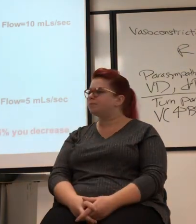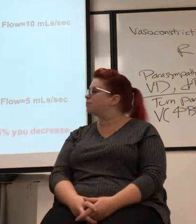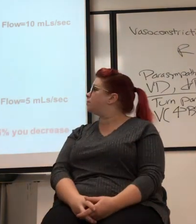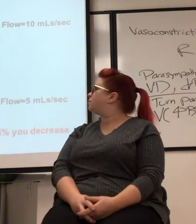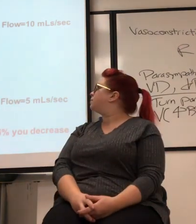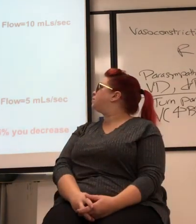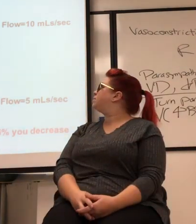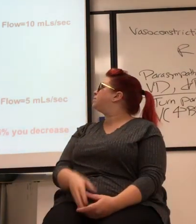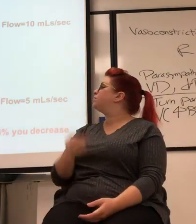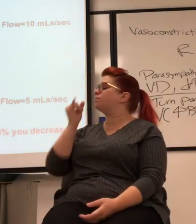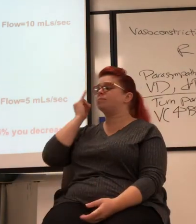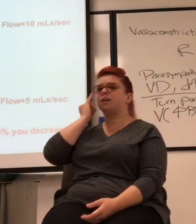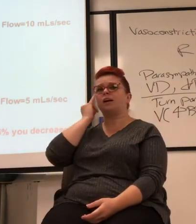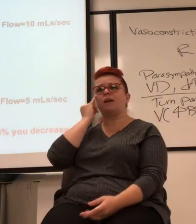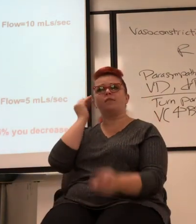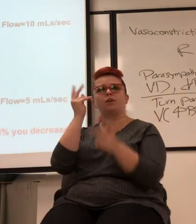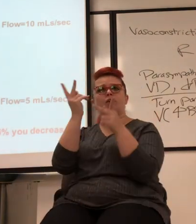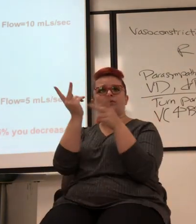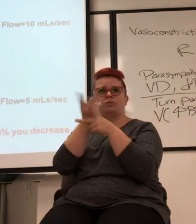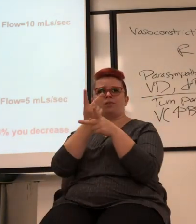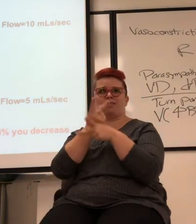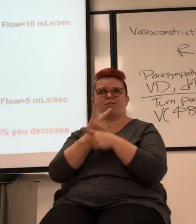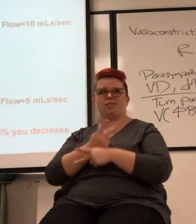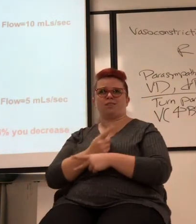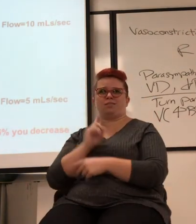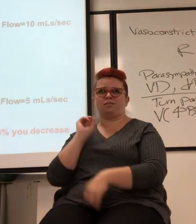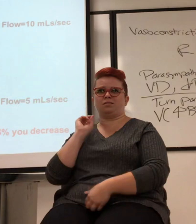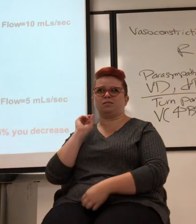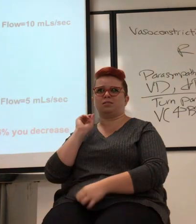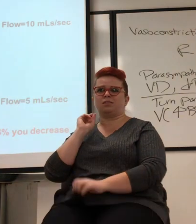If you just did the math and calculated,